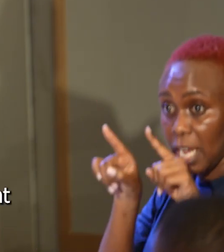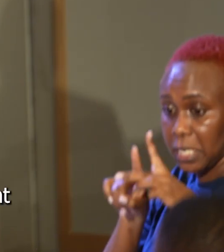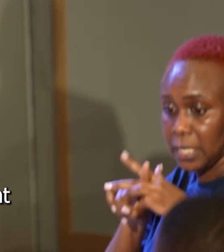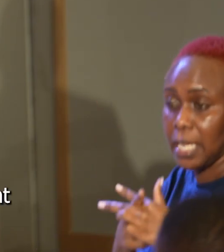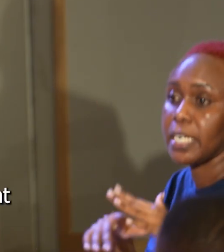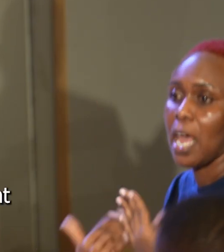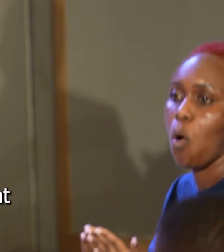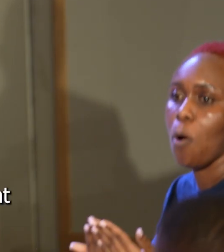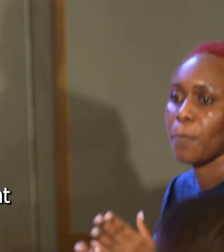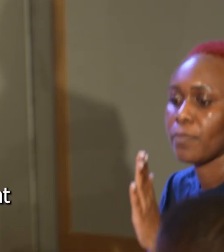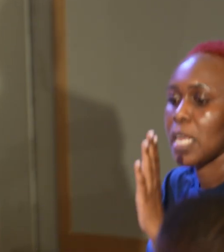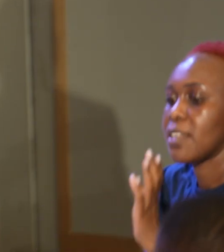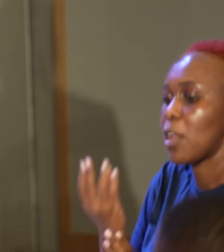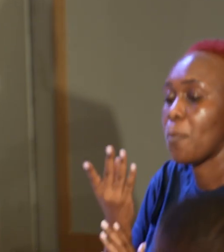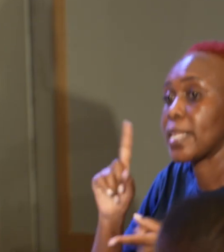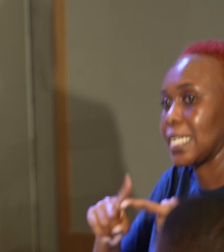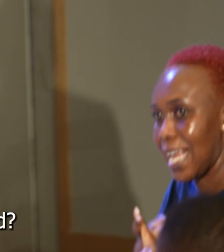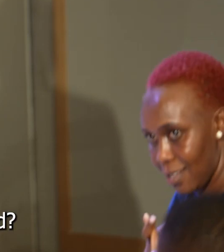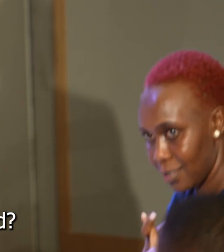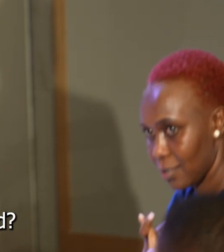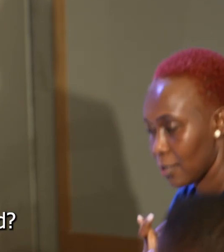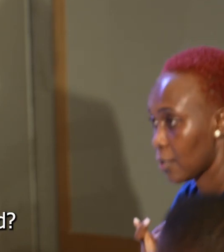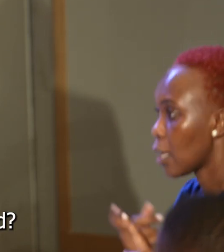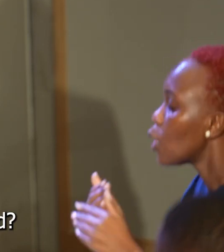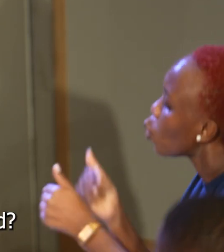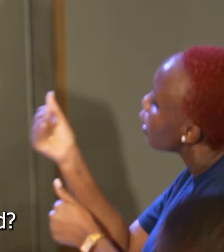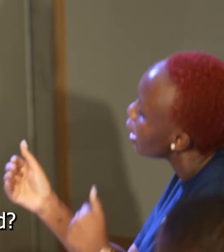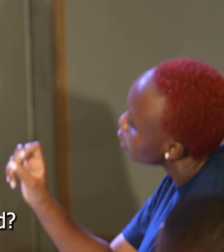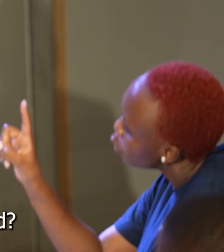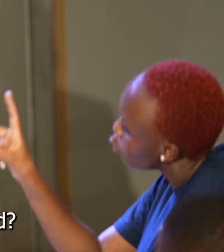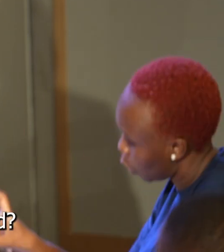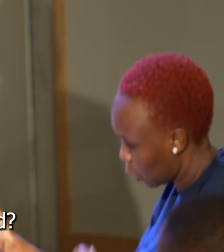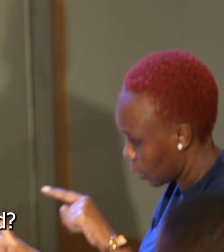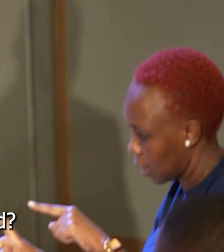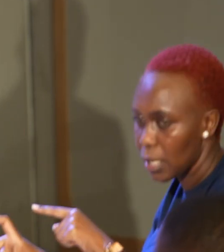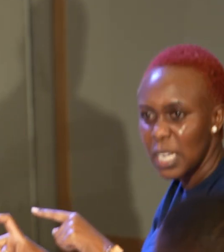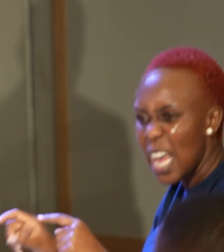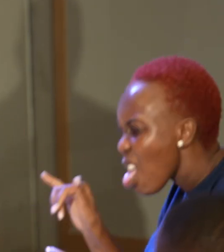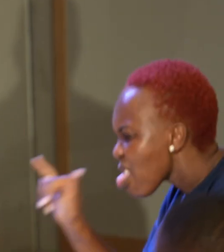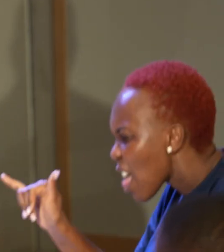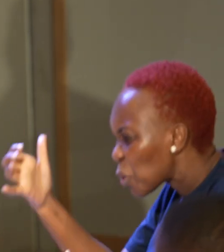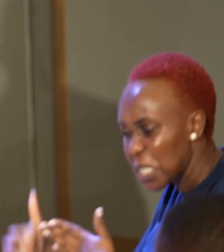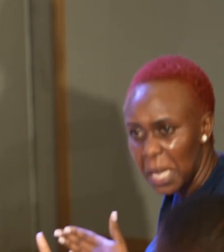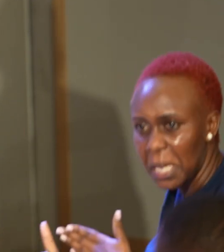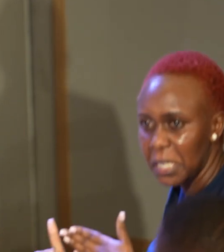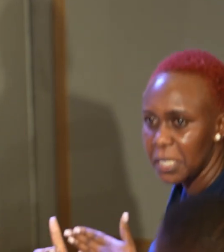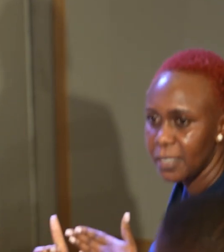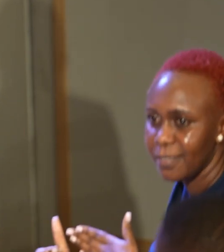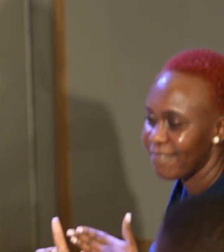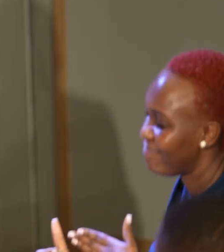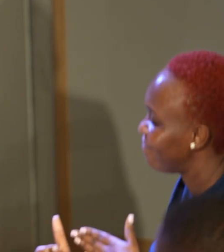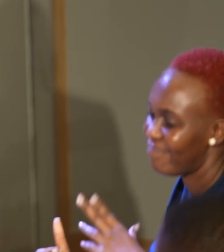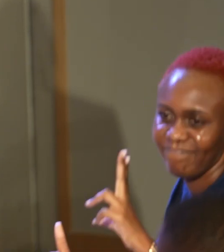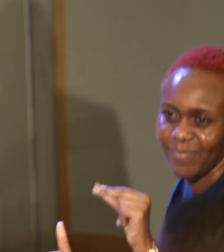development of the standard. Now the next question is, was that the end? That is